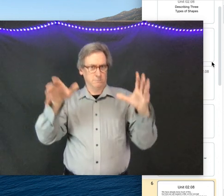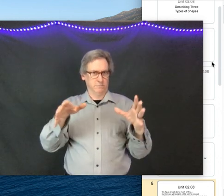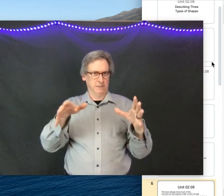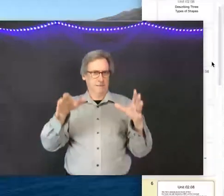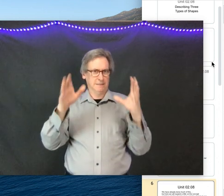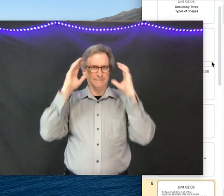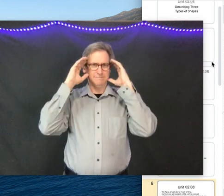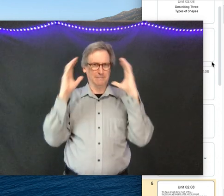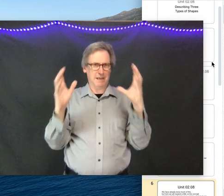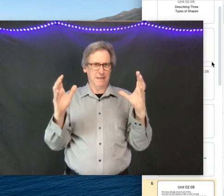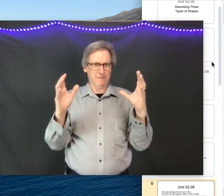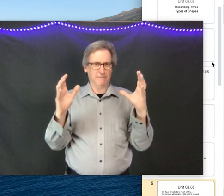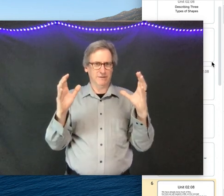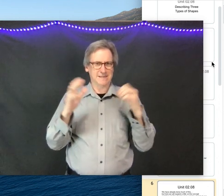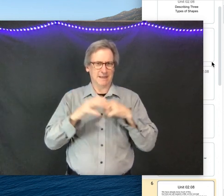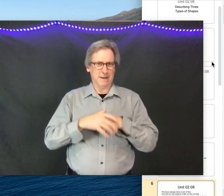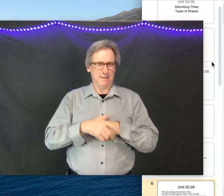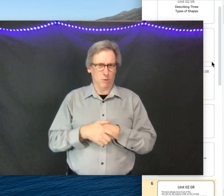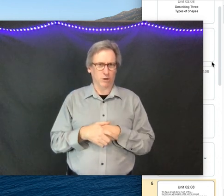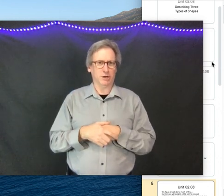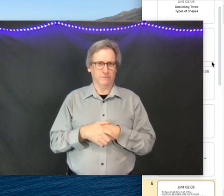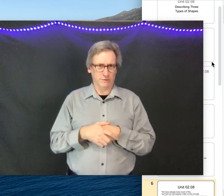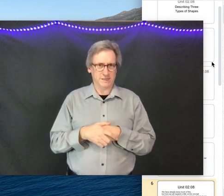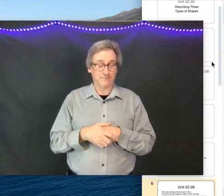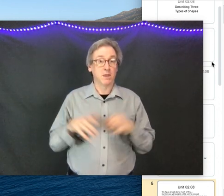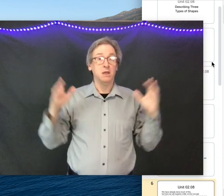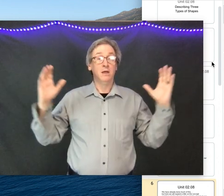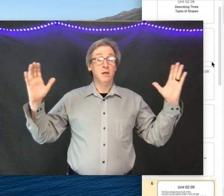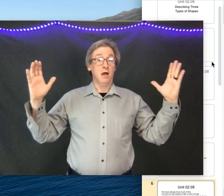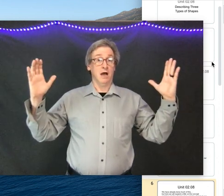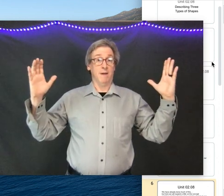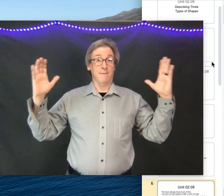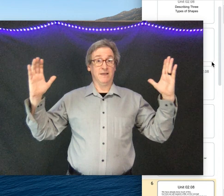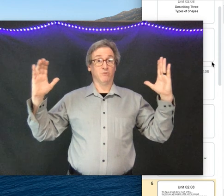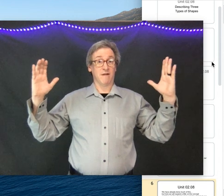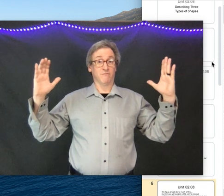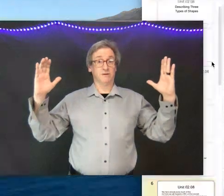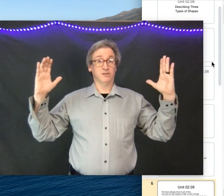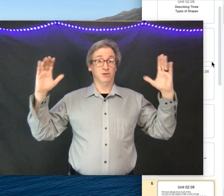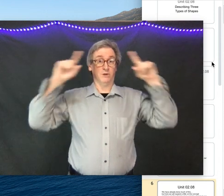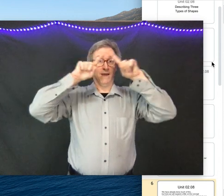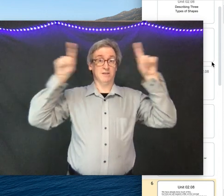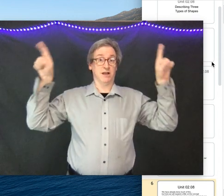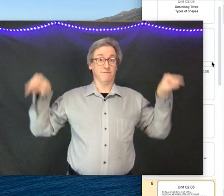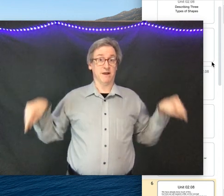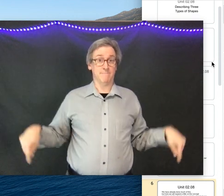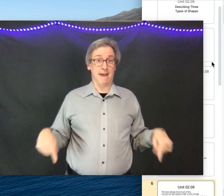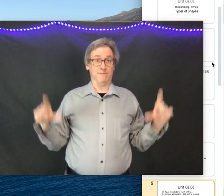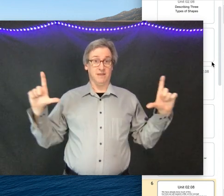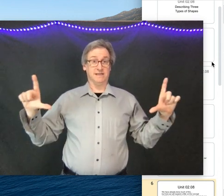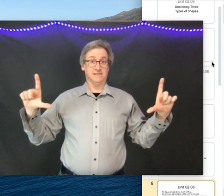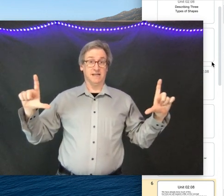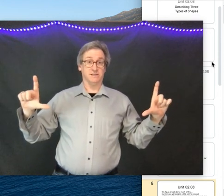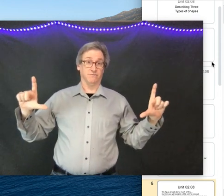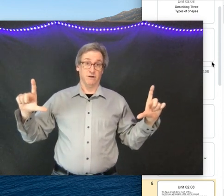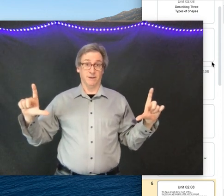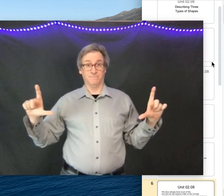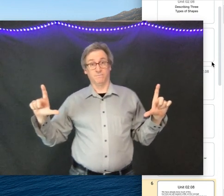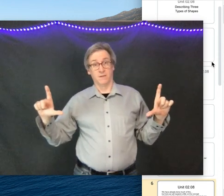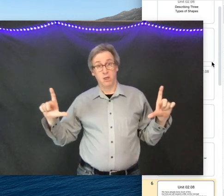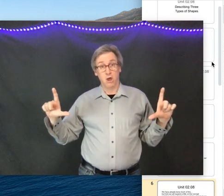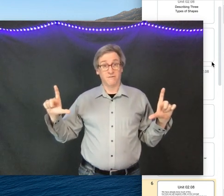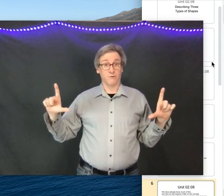side. That feels like it made it more confusing. I make the reference to imagine I've got a map of the United States in front